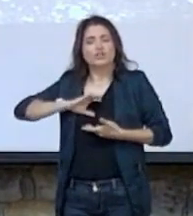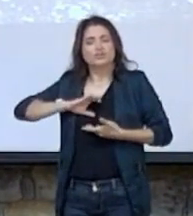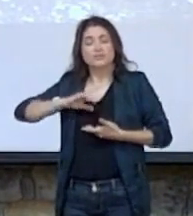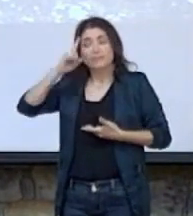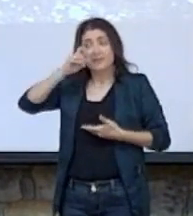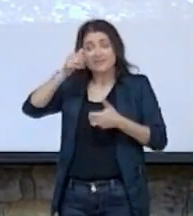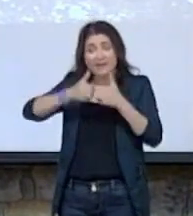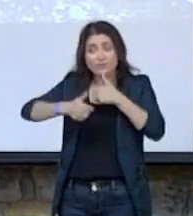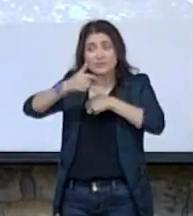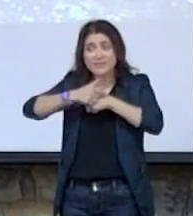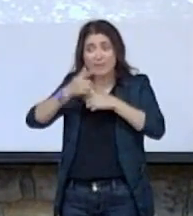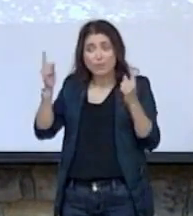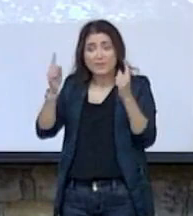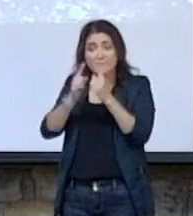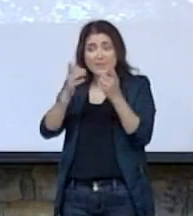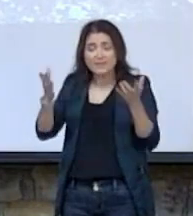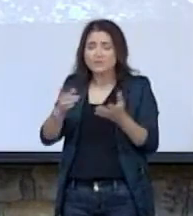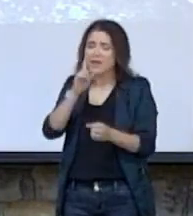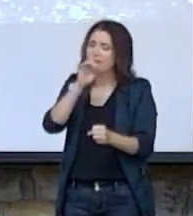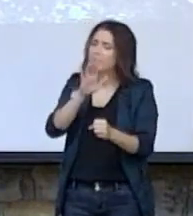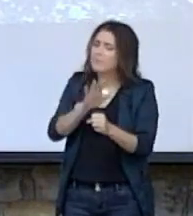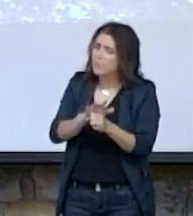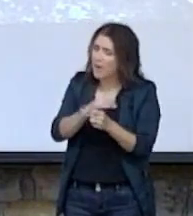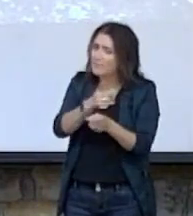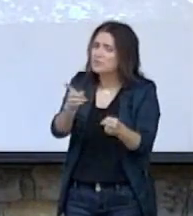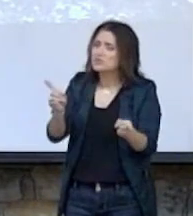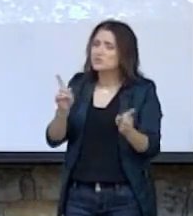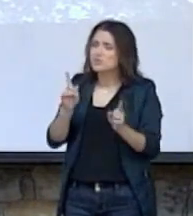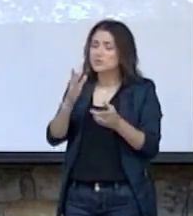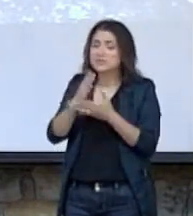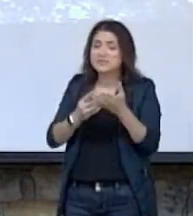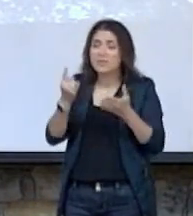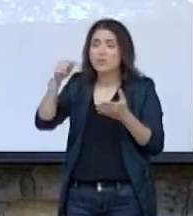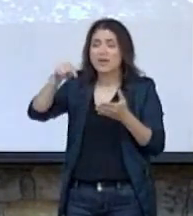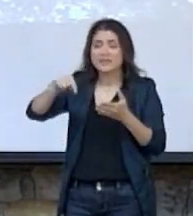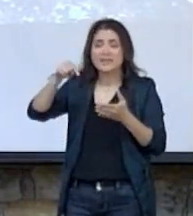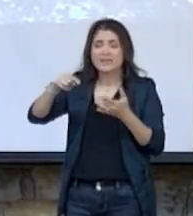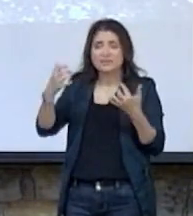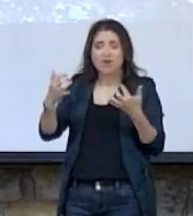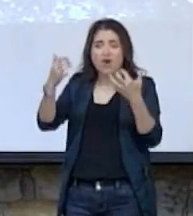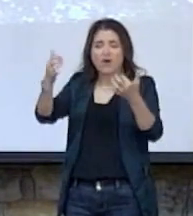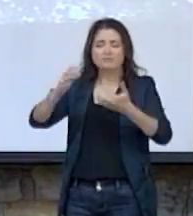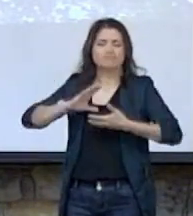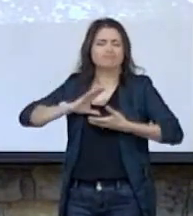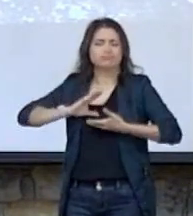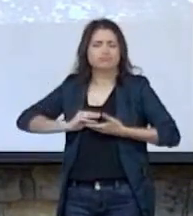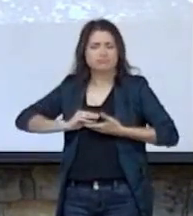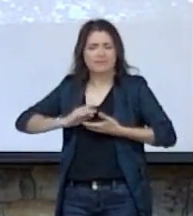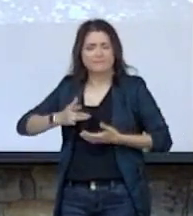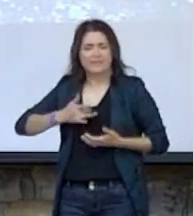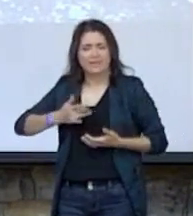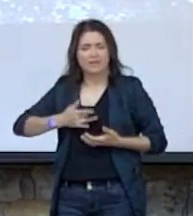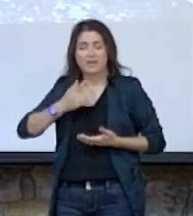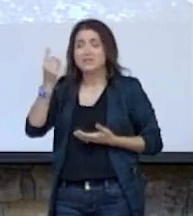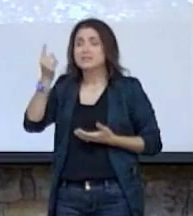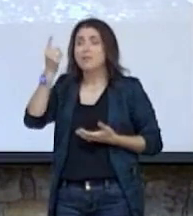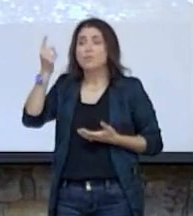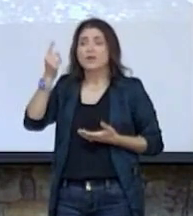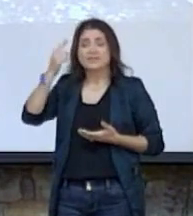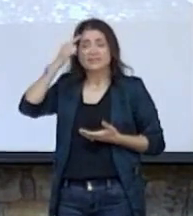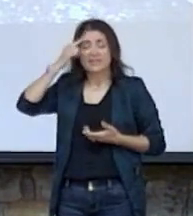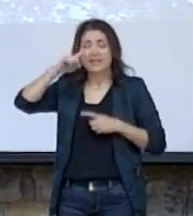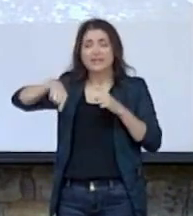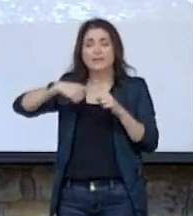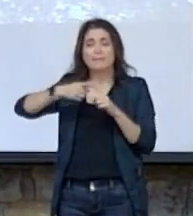time we meet here, I can promise you somebody in this audience is discouraged. Somebody is thinking about